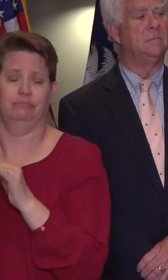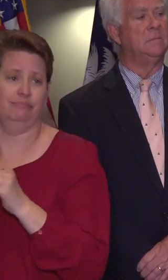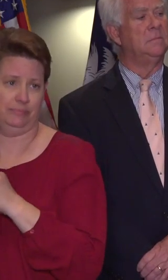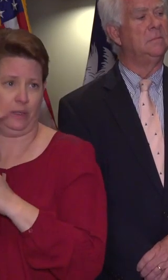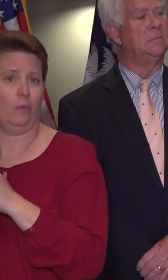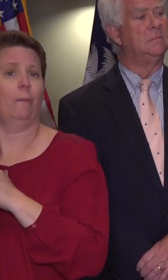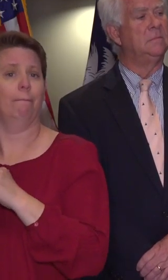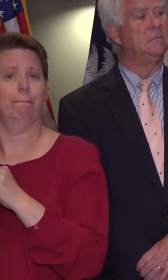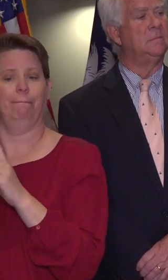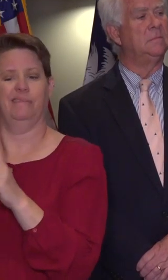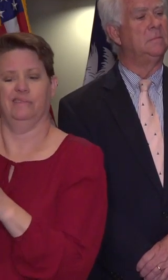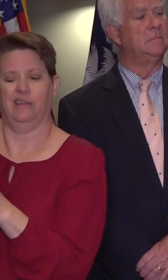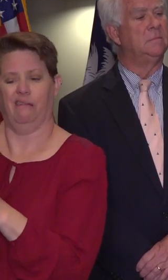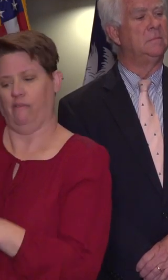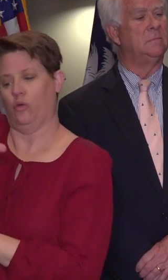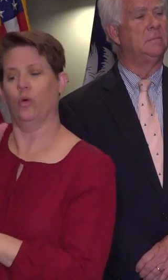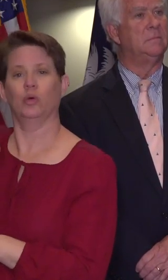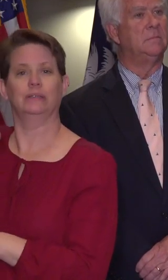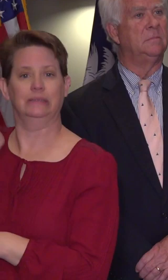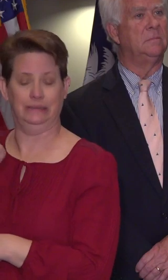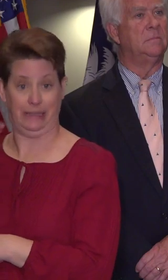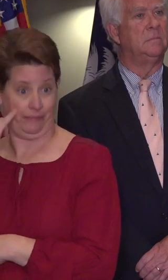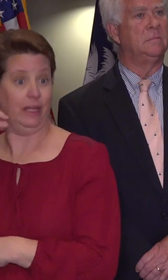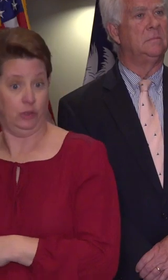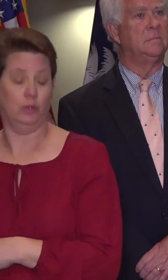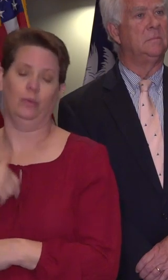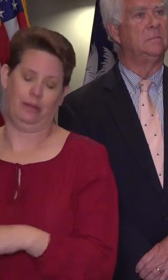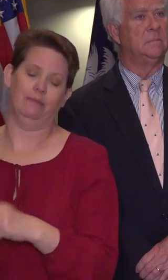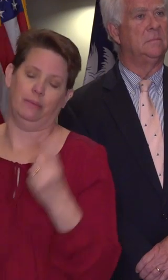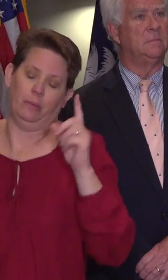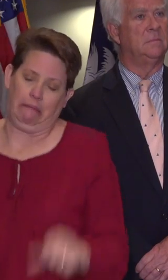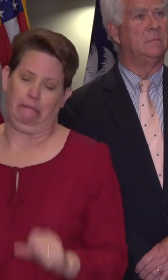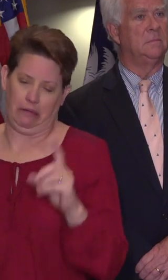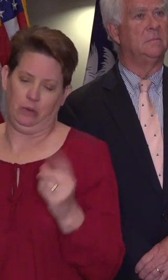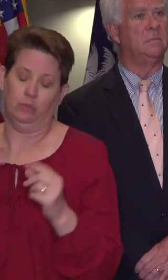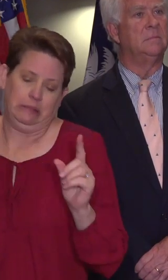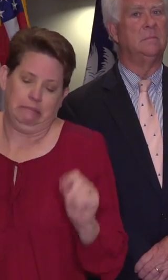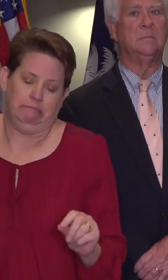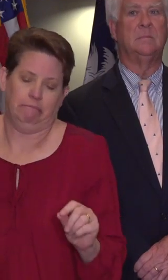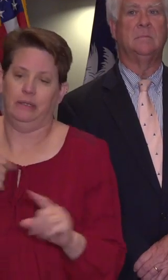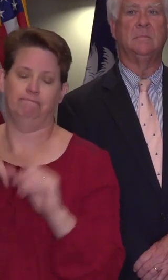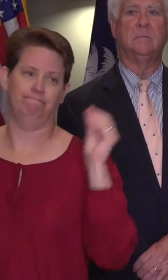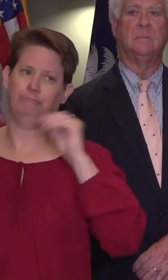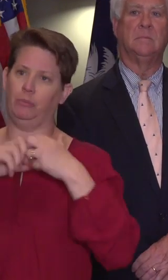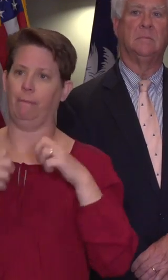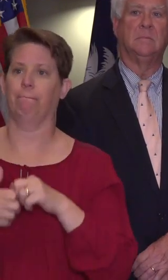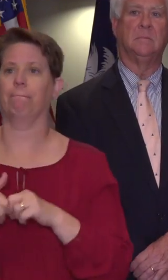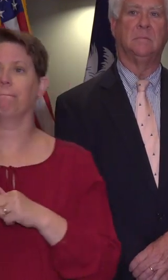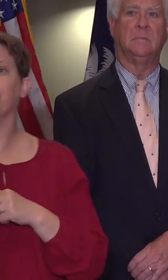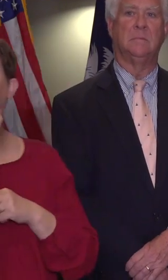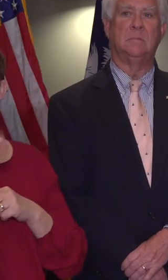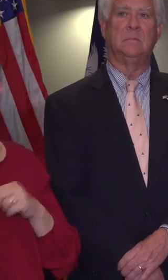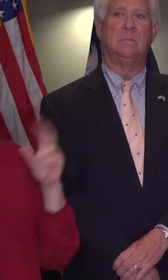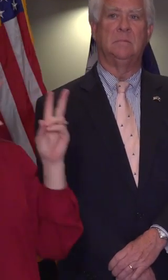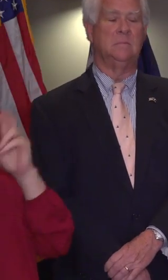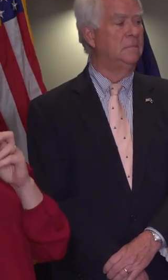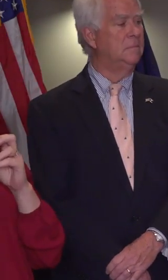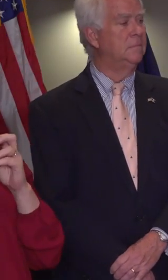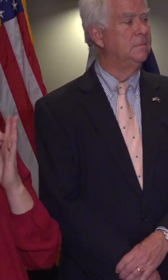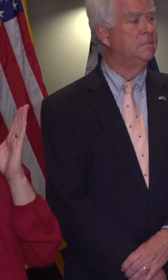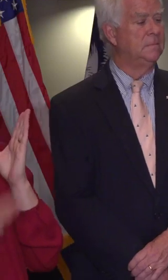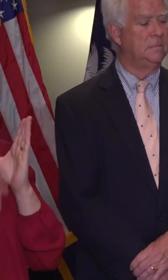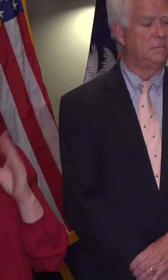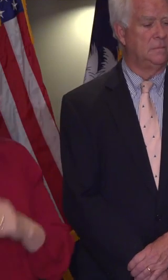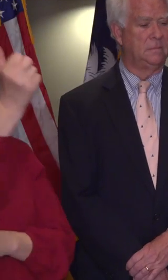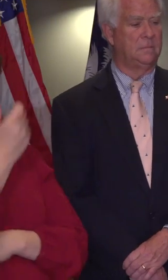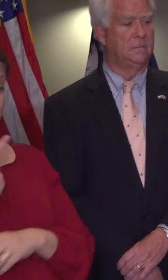self-quarantine, and should that occur, we do have measures that we can take, but it has not been an issue. Any measures for the students returning from spring break that